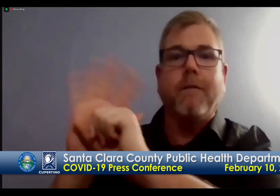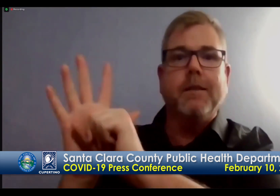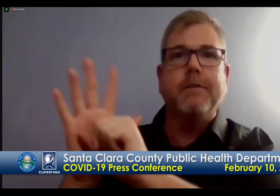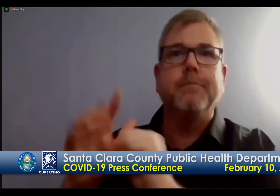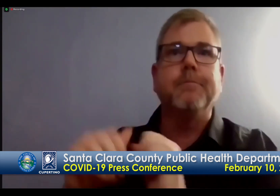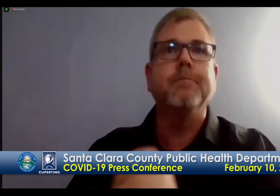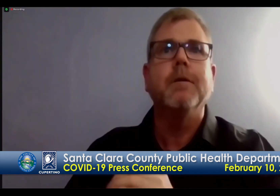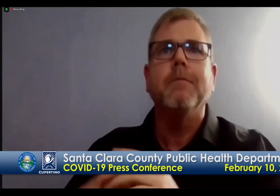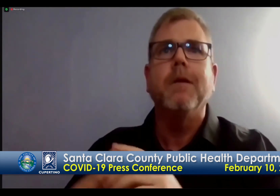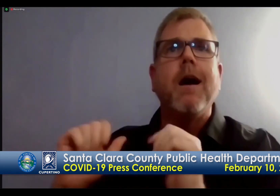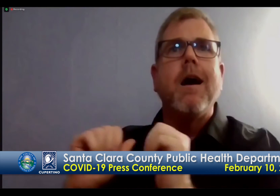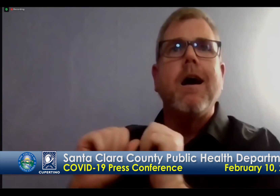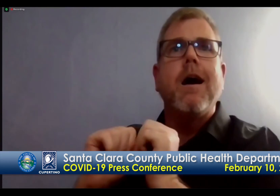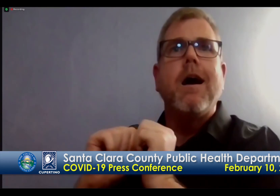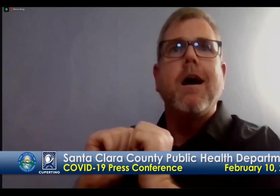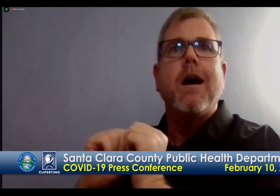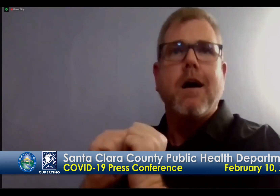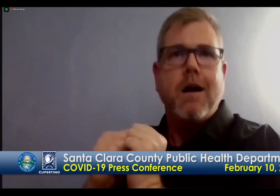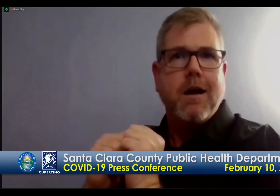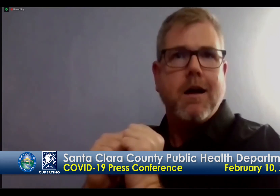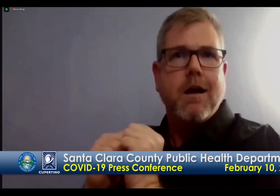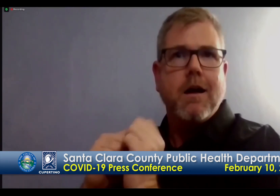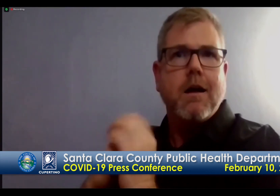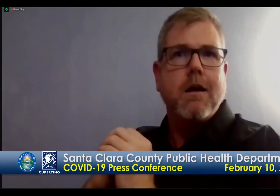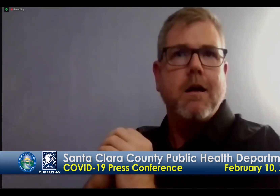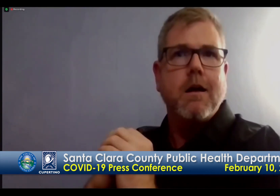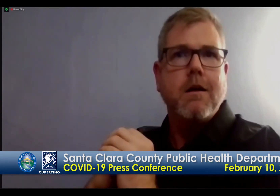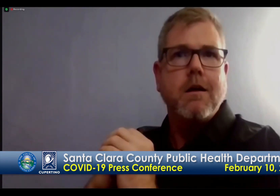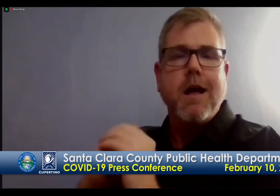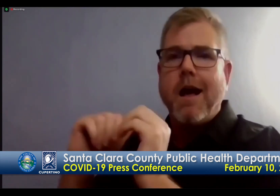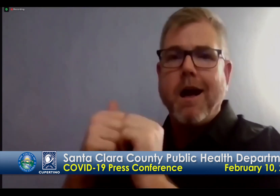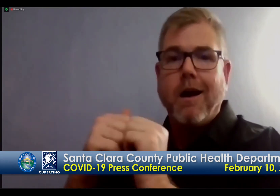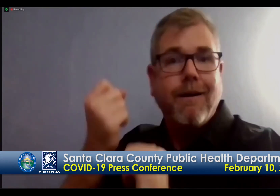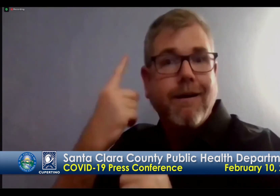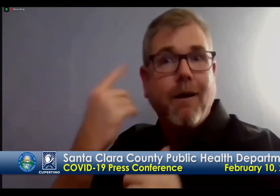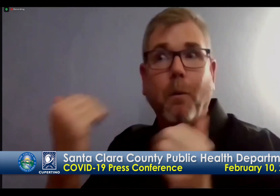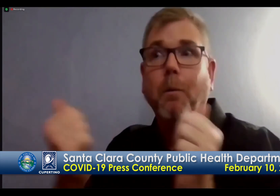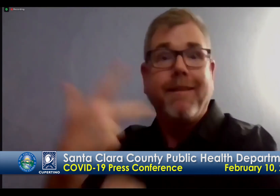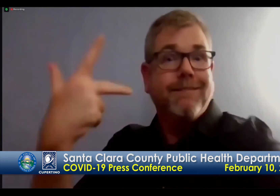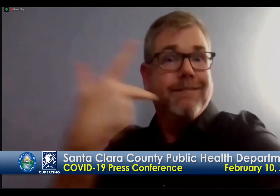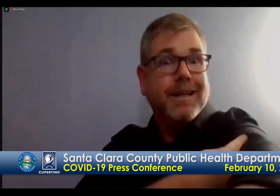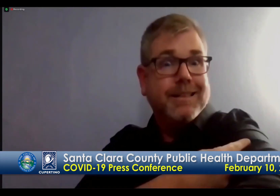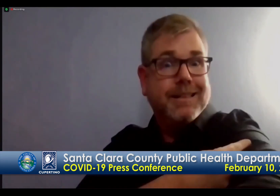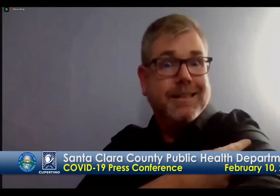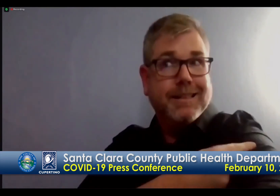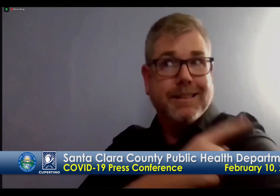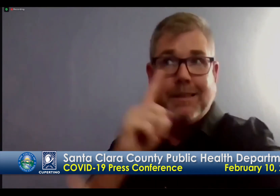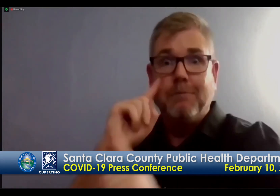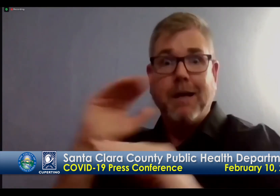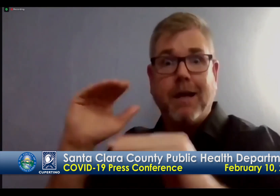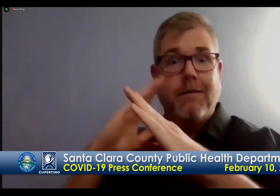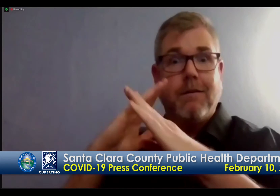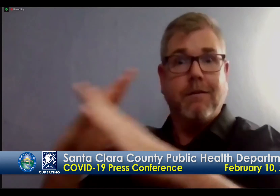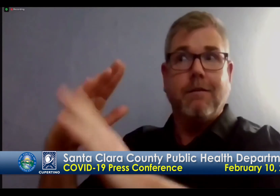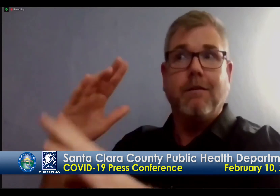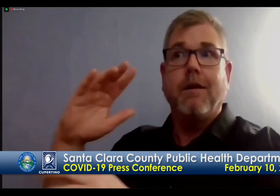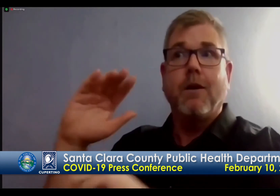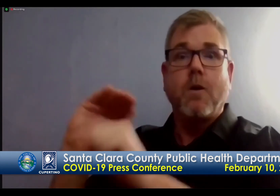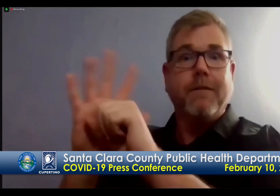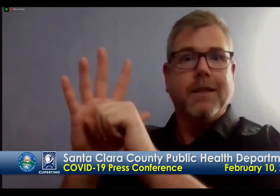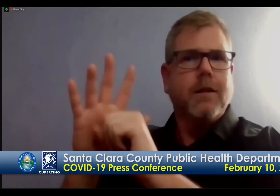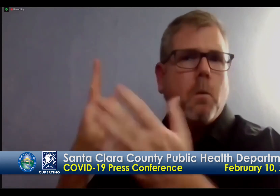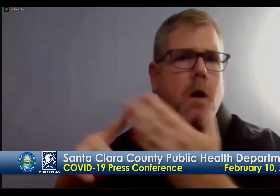as such? And also, can you give us specifics as to where these people came from? You've